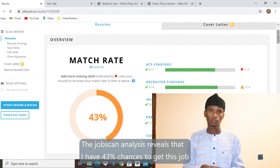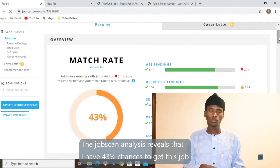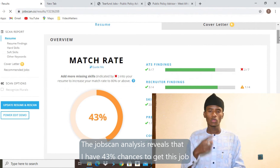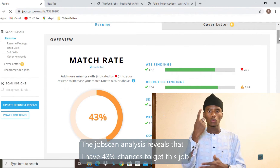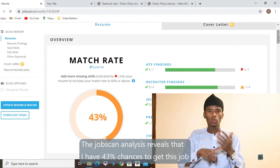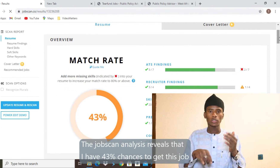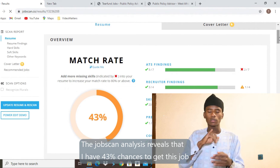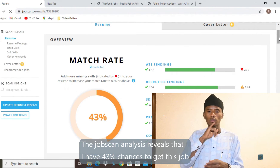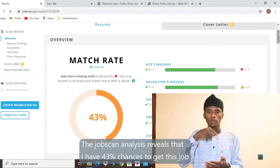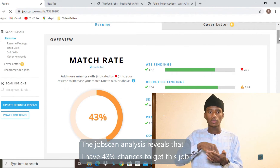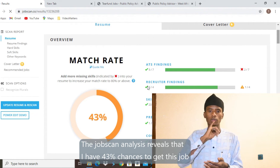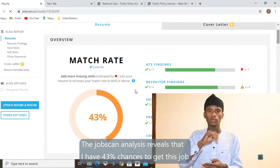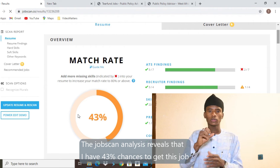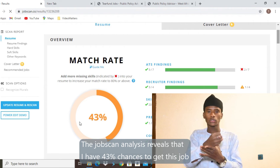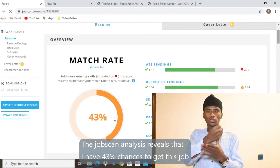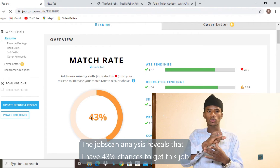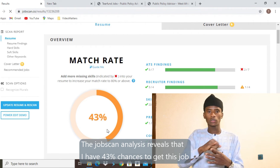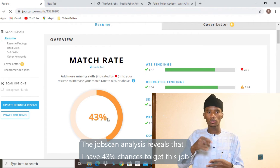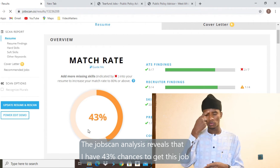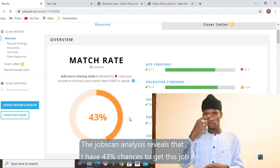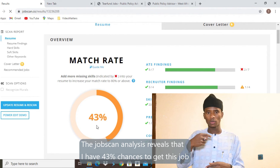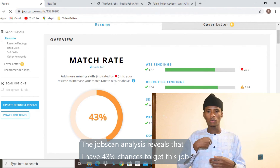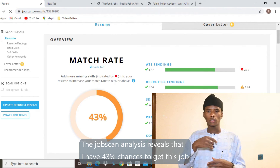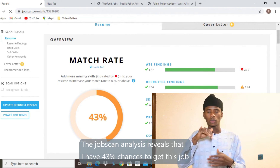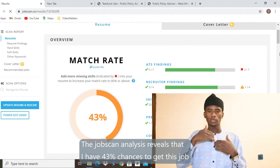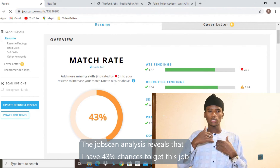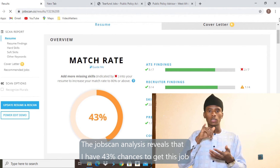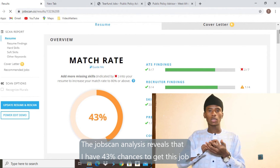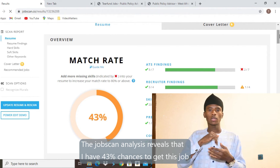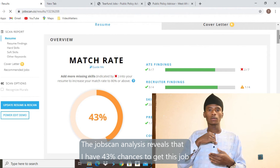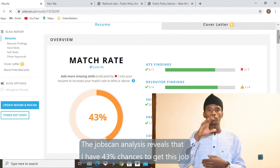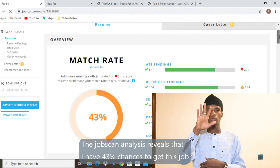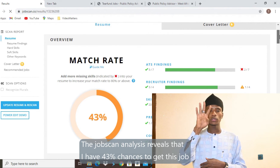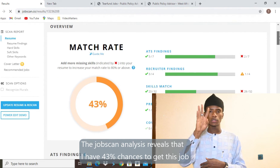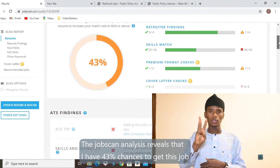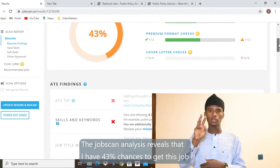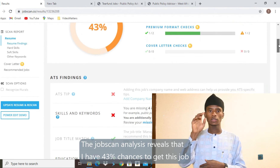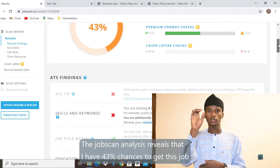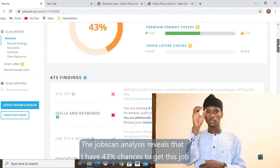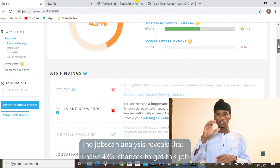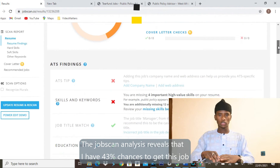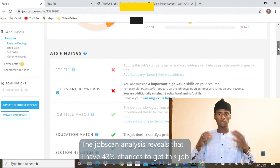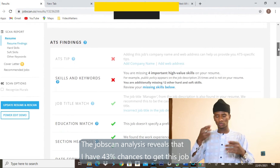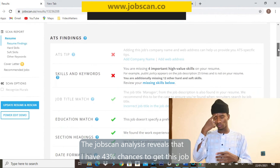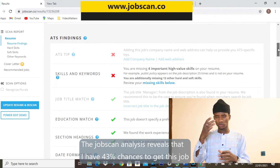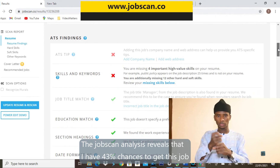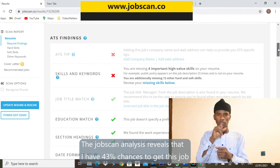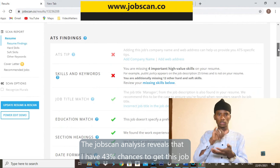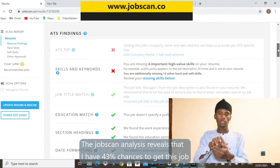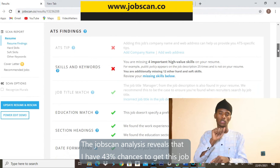is telling me is that I have 43% chances for getting that job. And jobs can